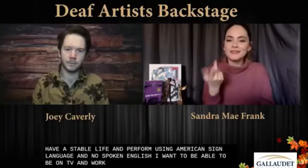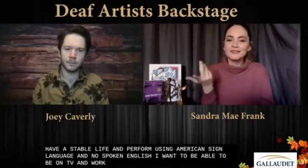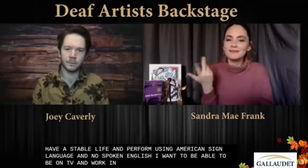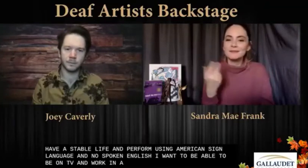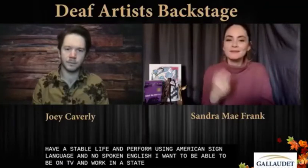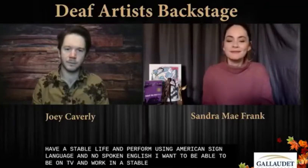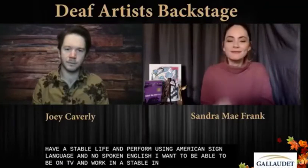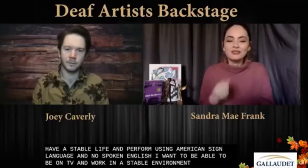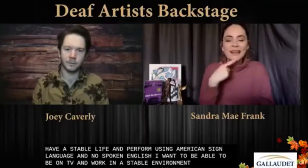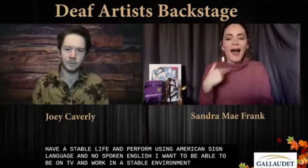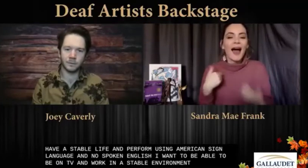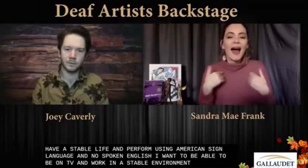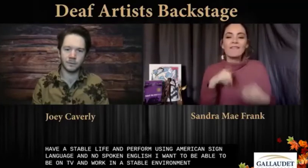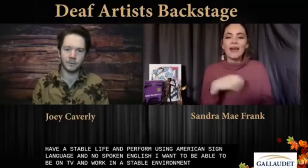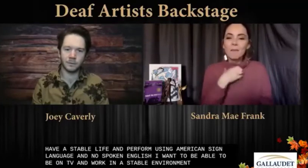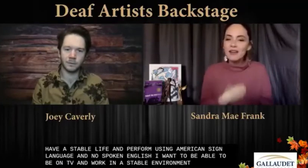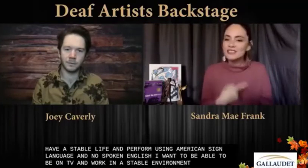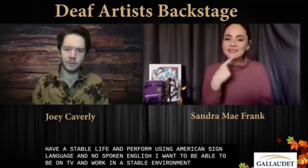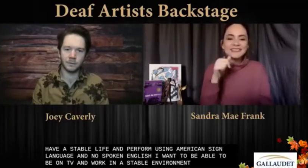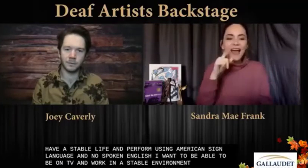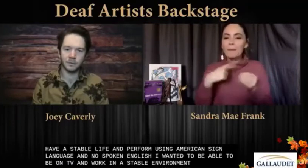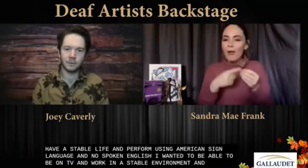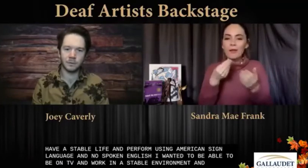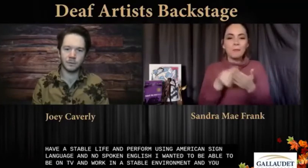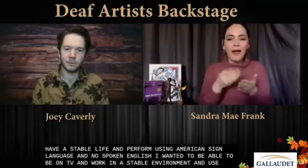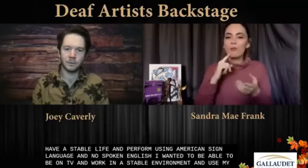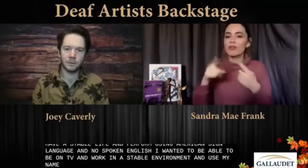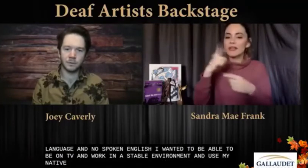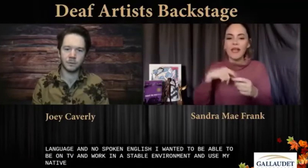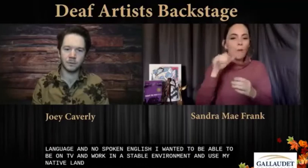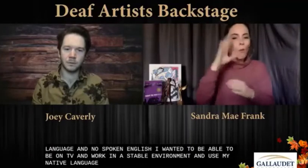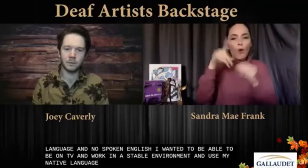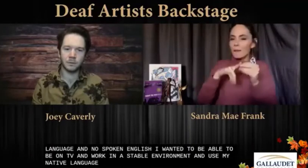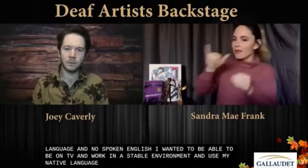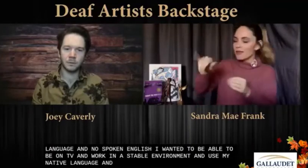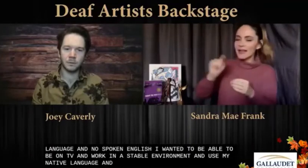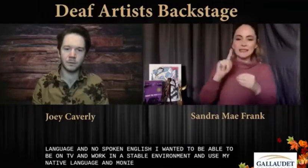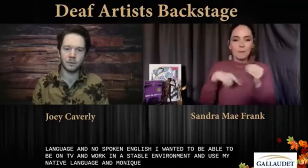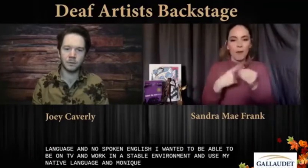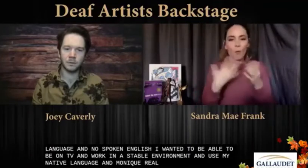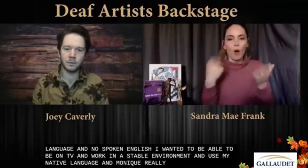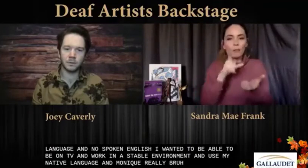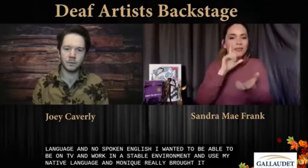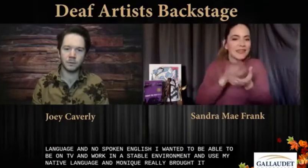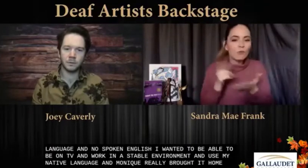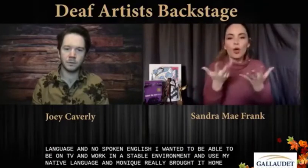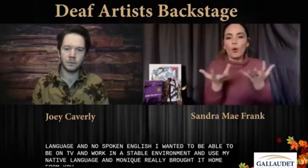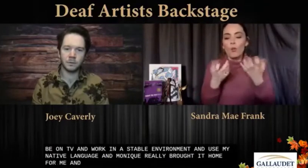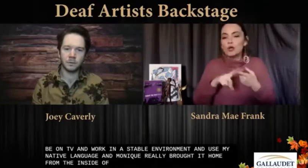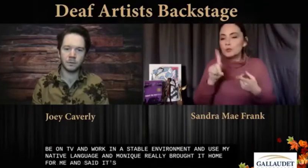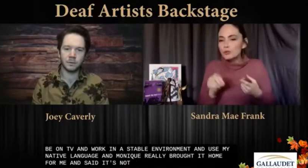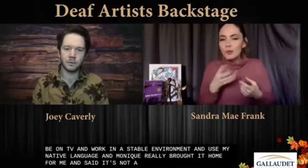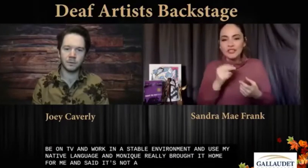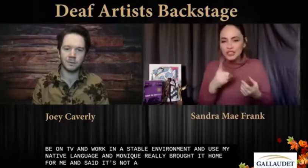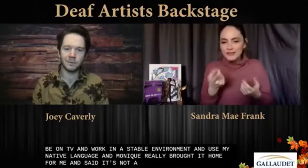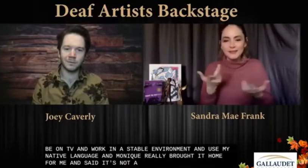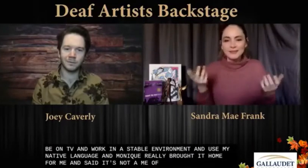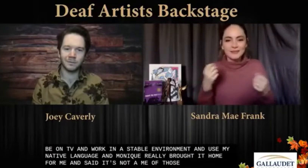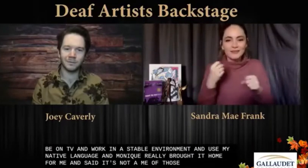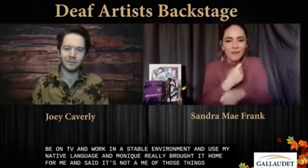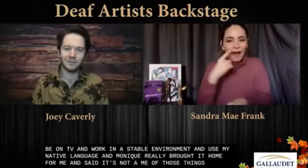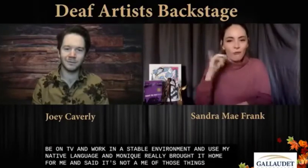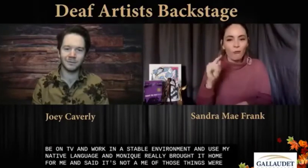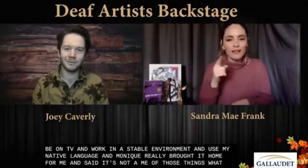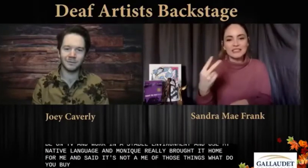in a stable environment and use my native language and Monique really brought it home for me and said it's not about any of those